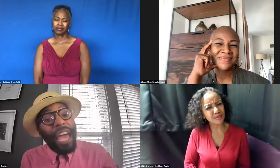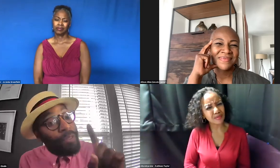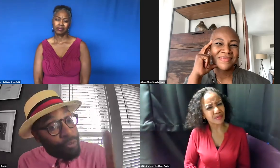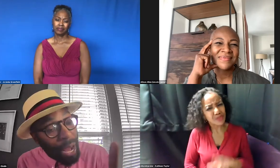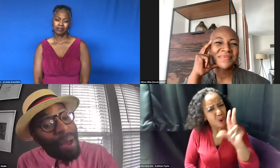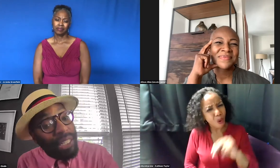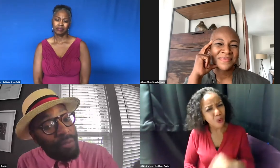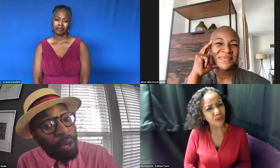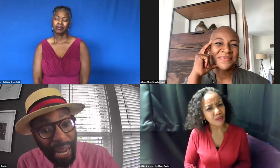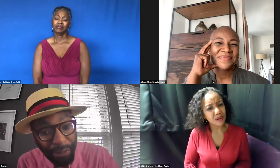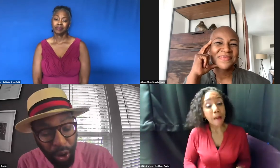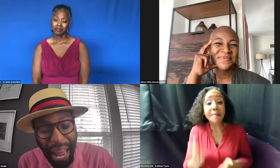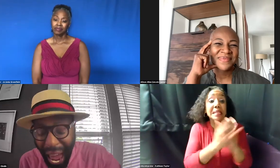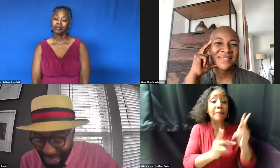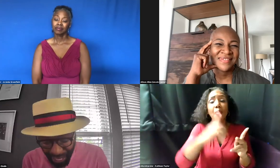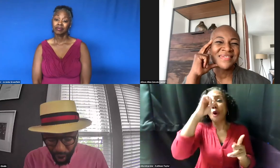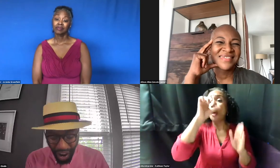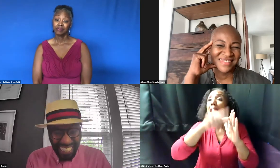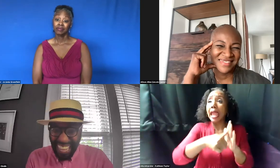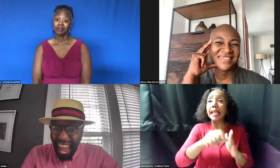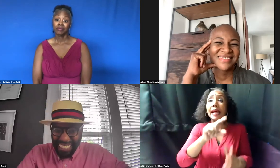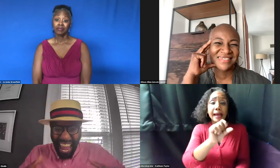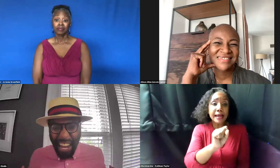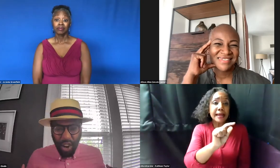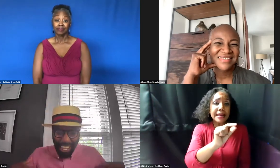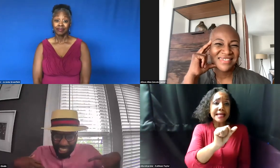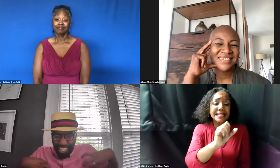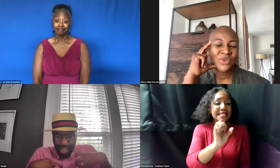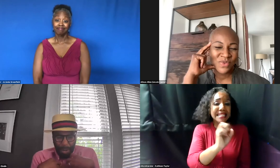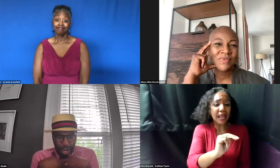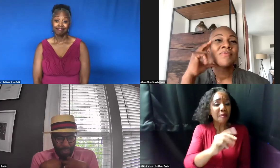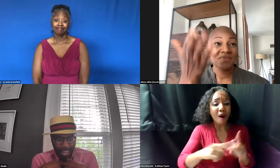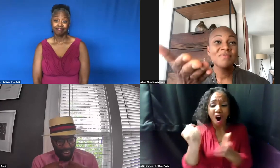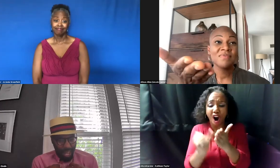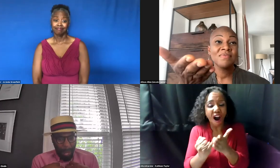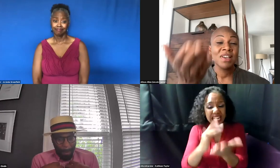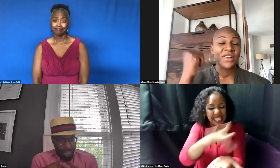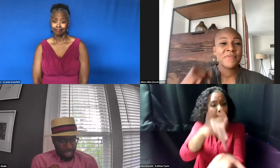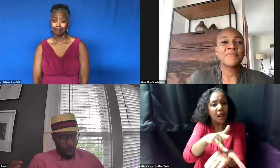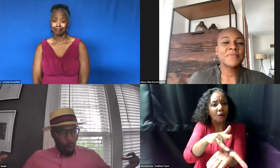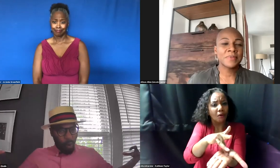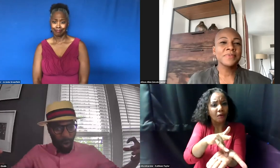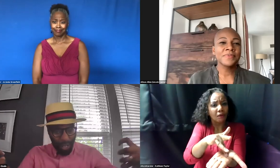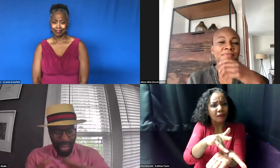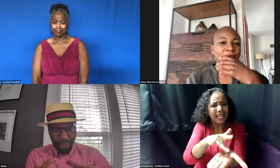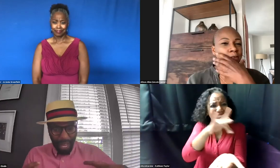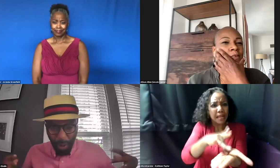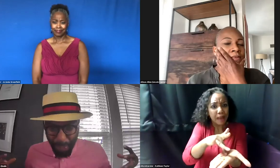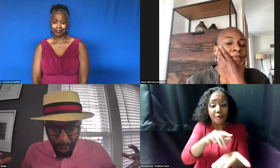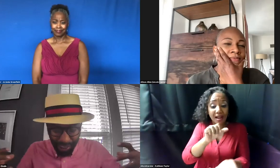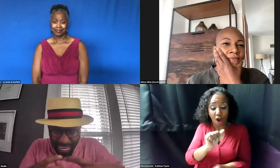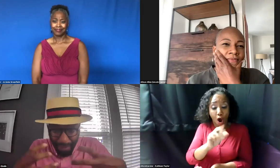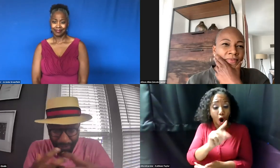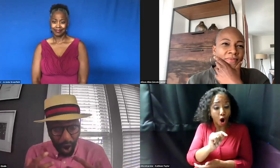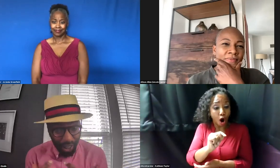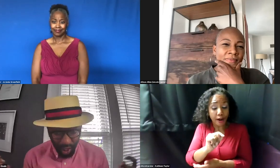it may have been framed by some folks as an afterthought. I think of the arts as the anchor. It sits in the middle of it because it holds it all together. There would